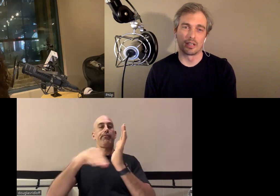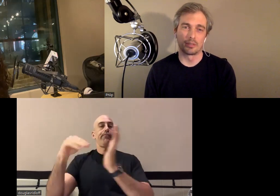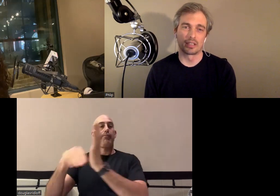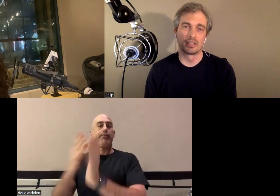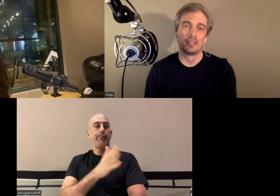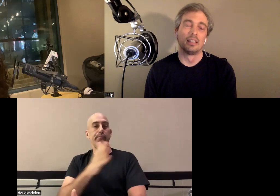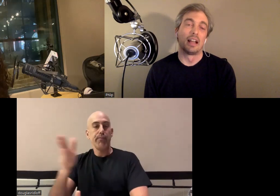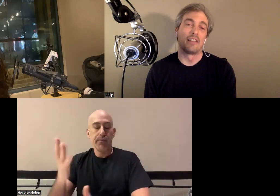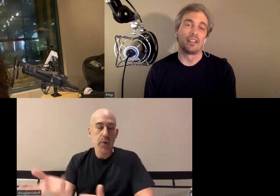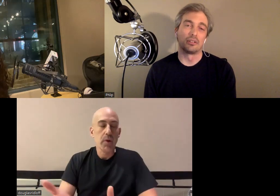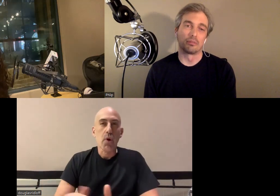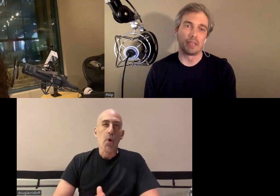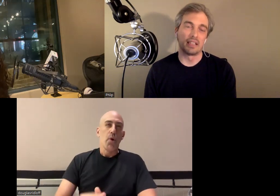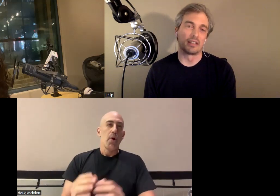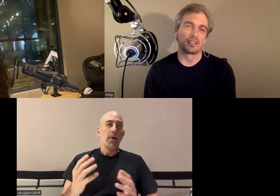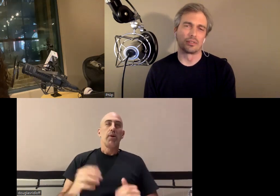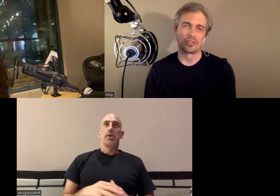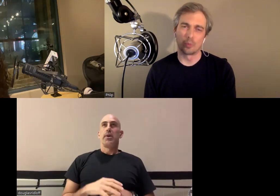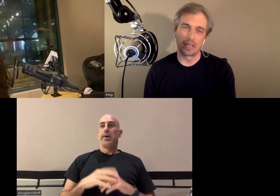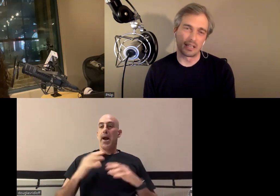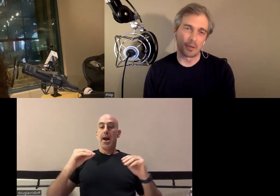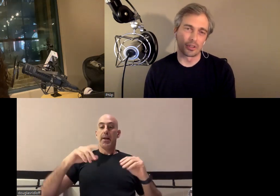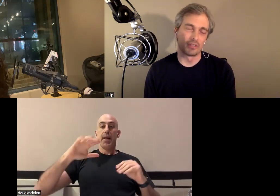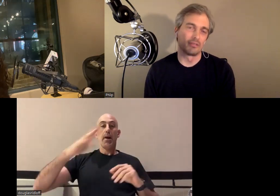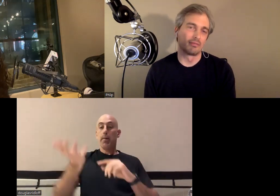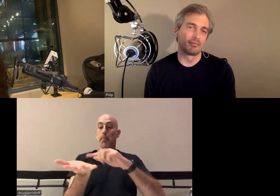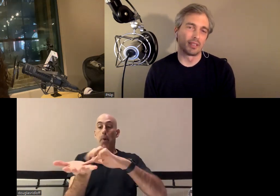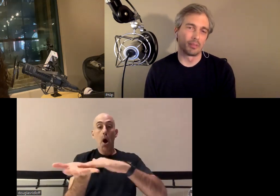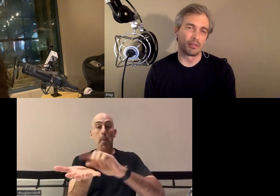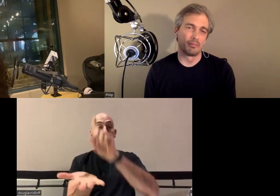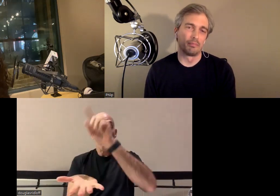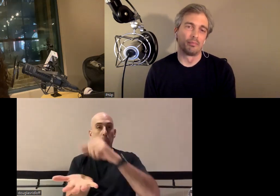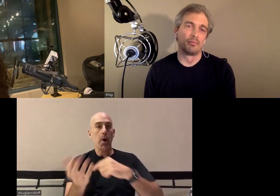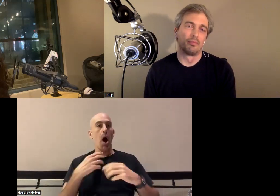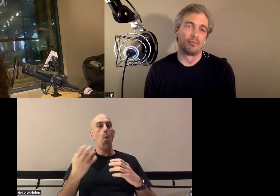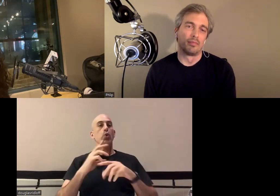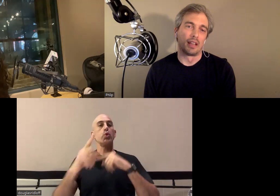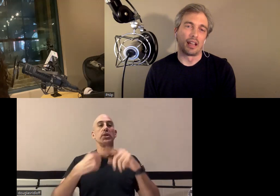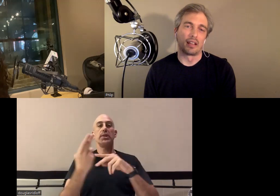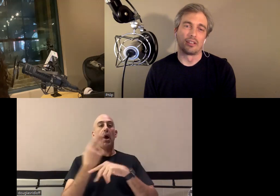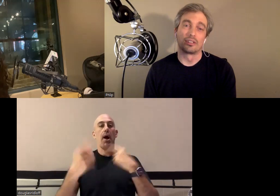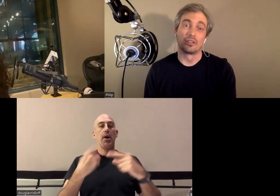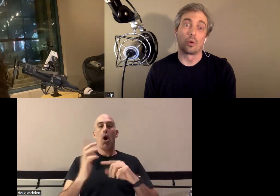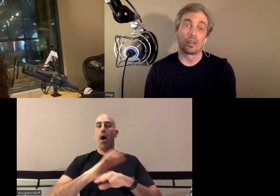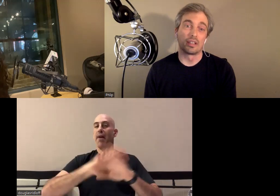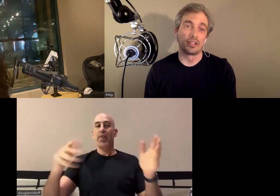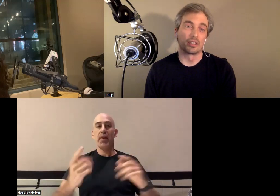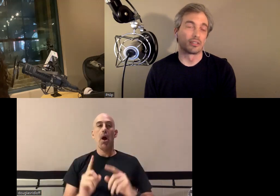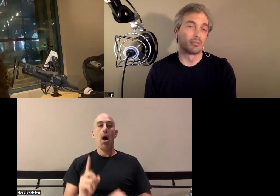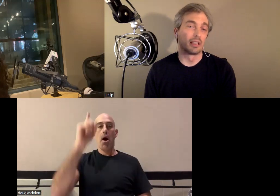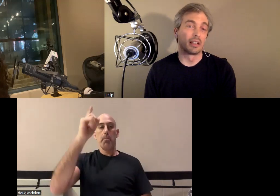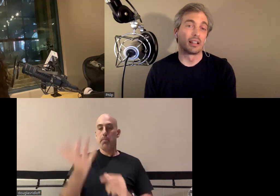a bat or some other object. And then you could repeat that sort of swinging motion in a poem. And